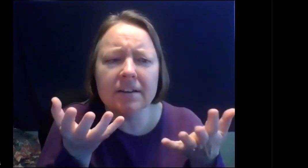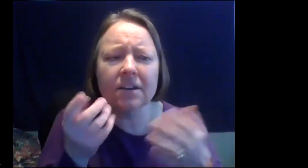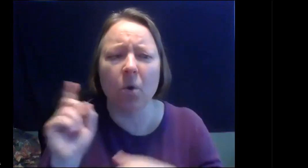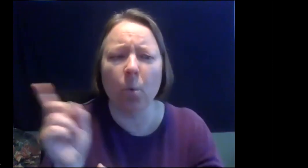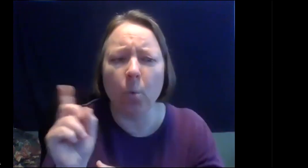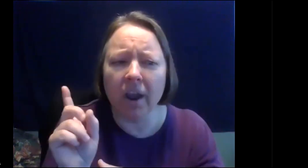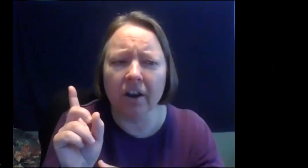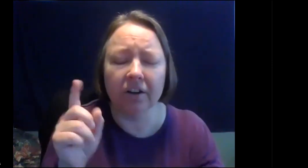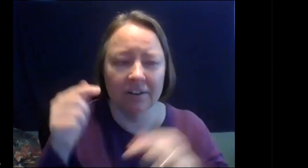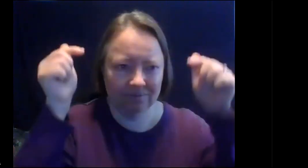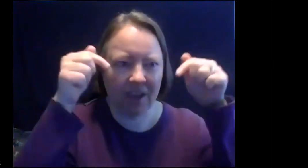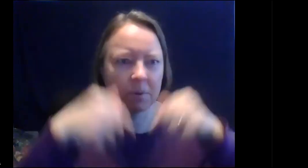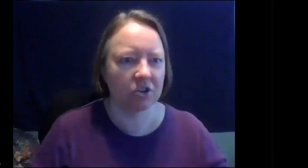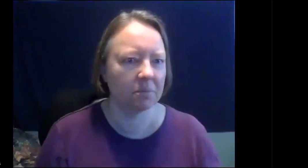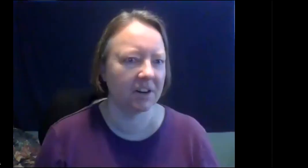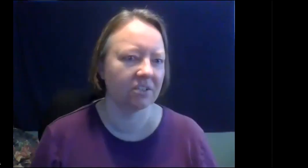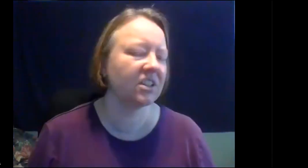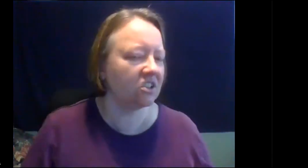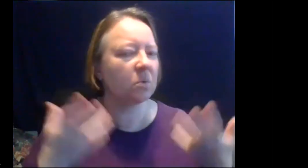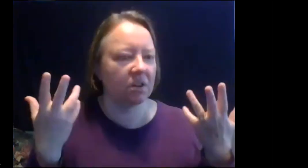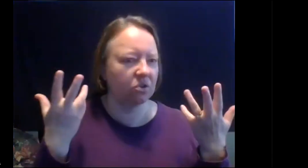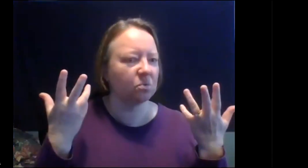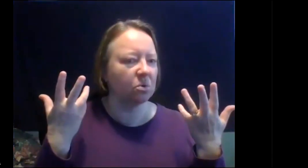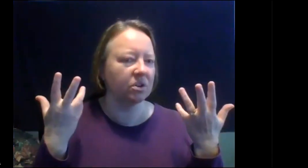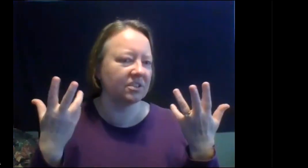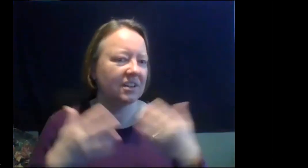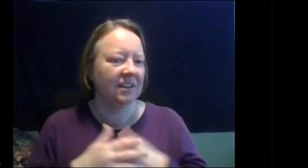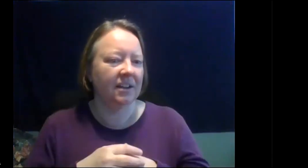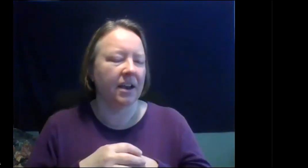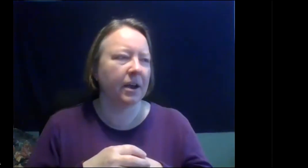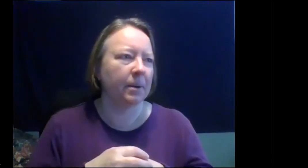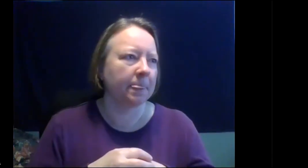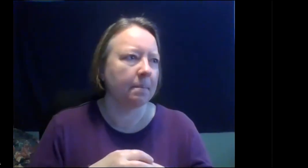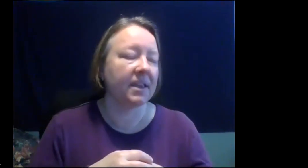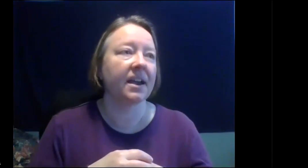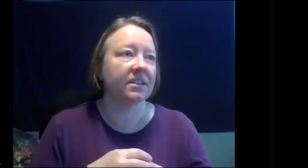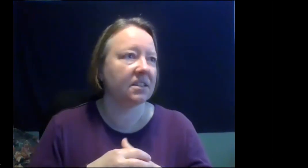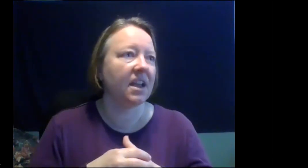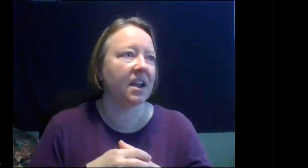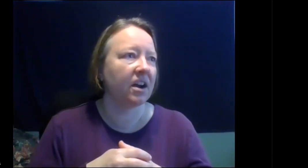what, where, eyebrows should be down. So that's just one of those rules. But yes, they